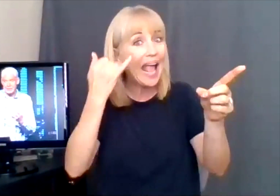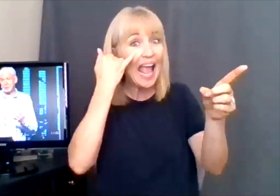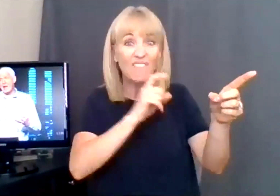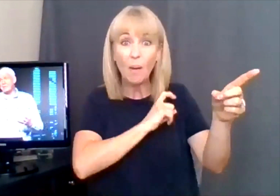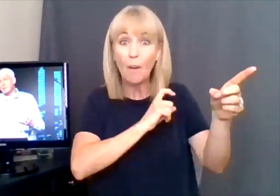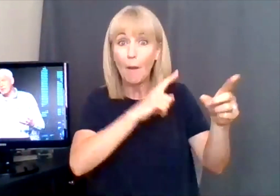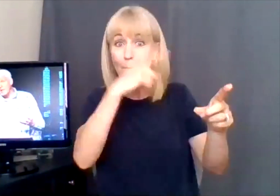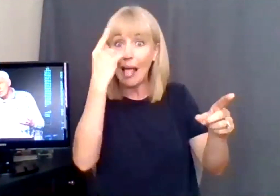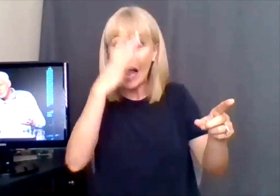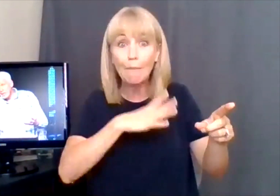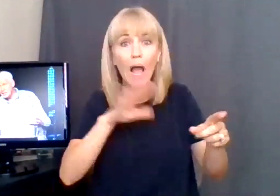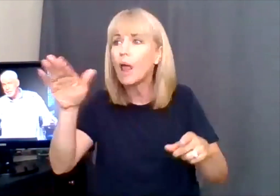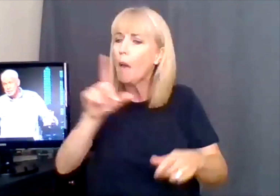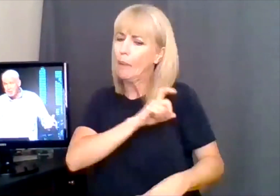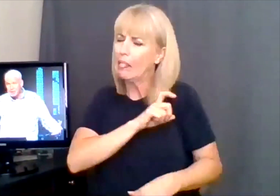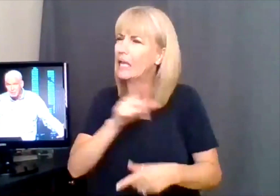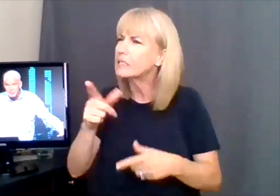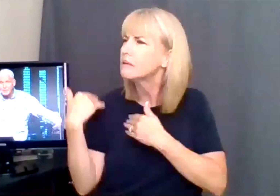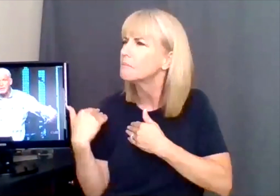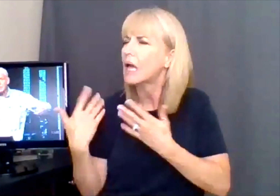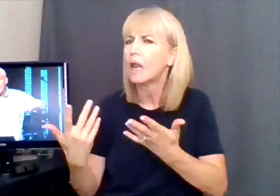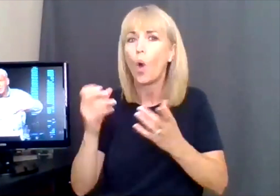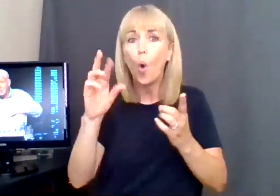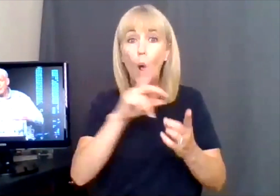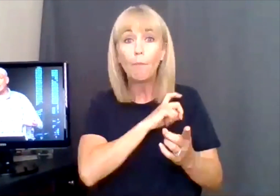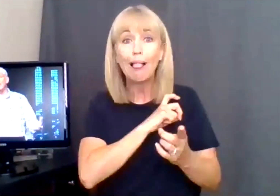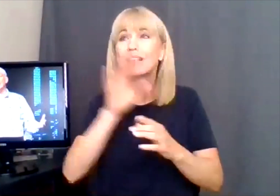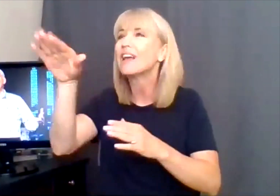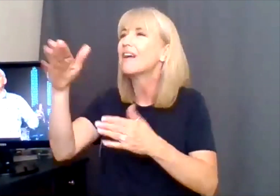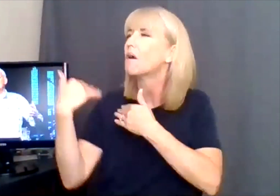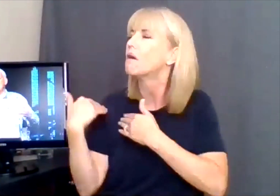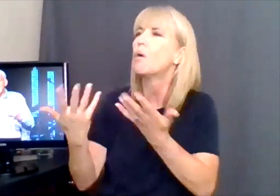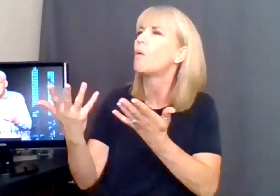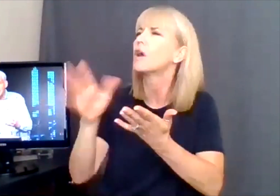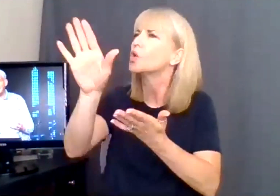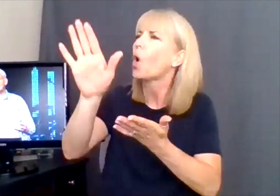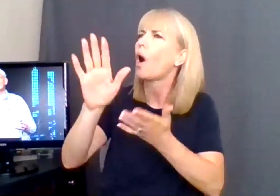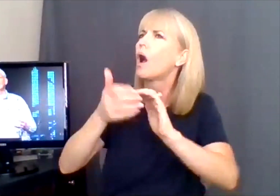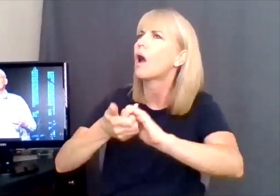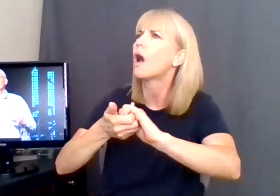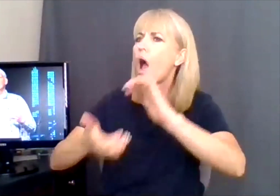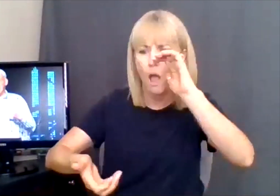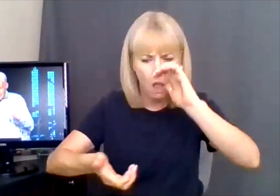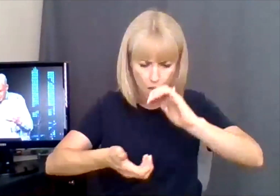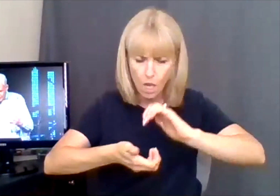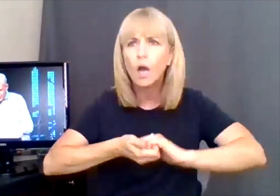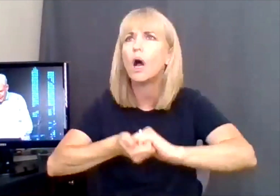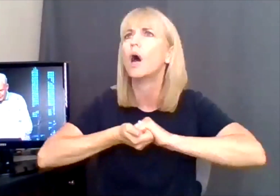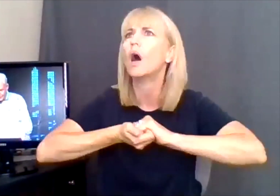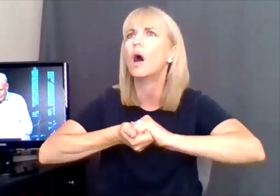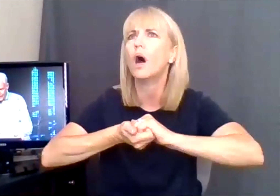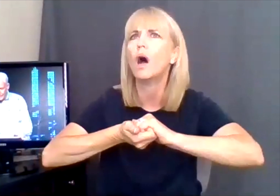officer carries, or the officer understands the burden of the people that he's watching over, and if they would build that trust, then we're able